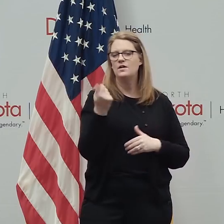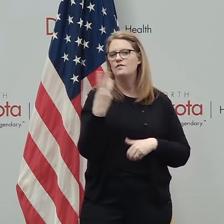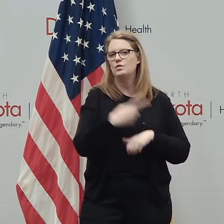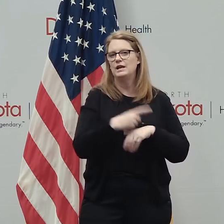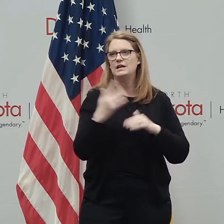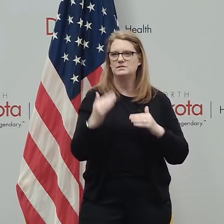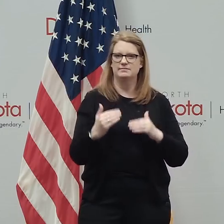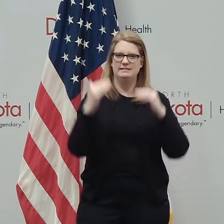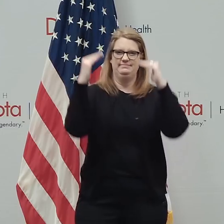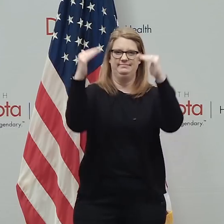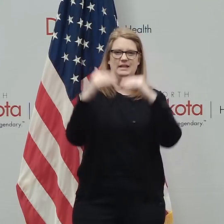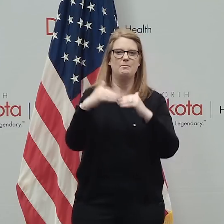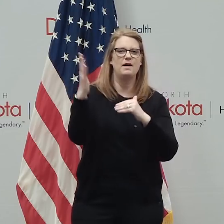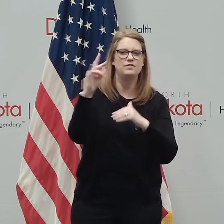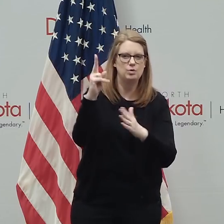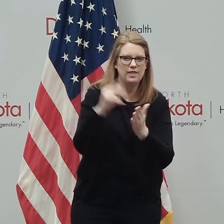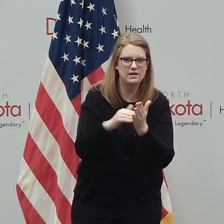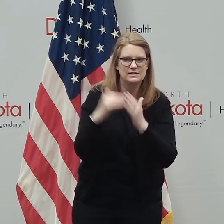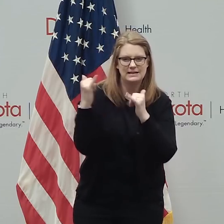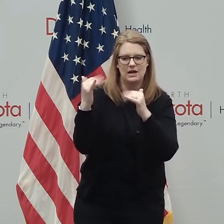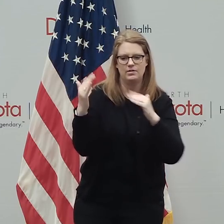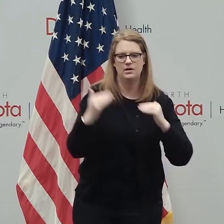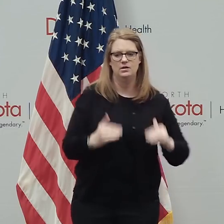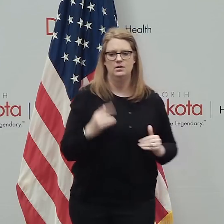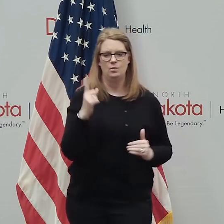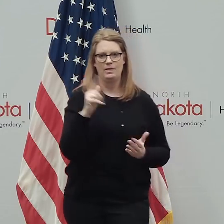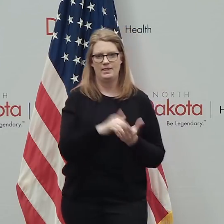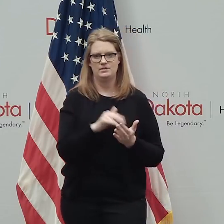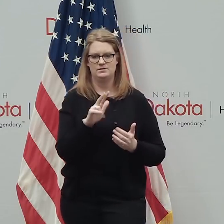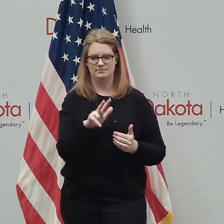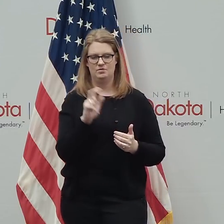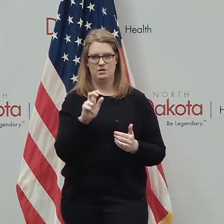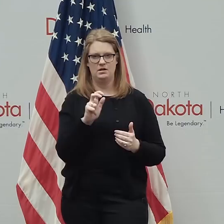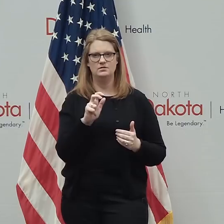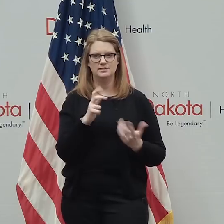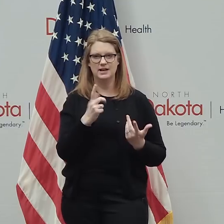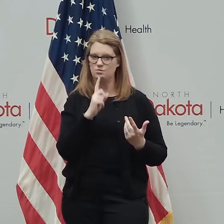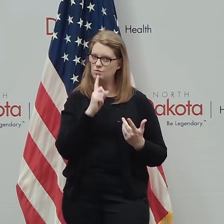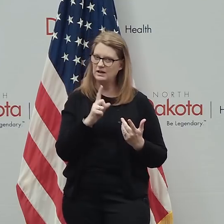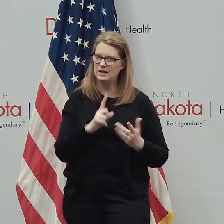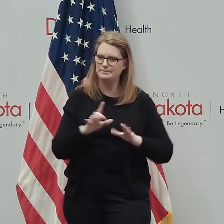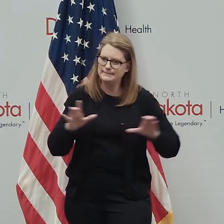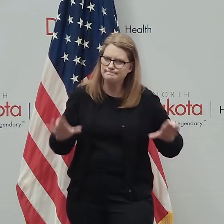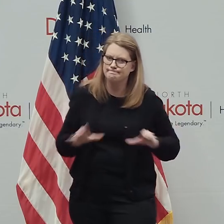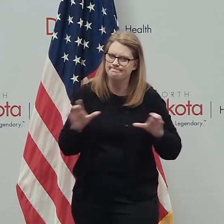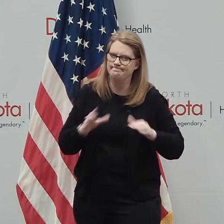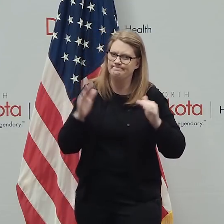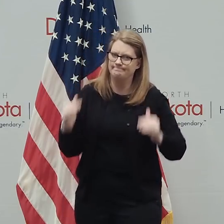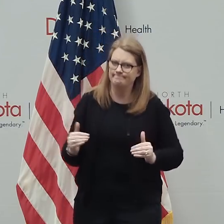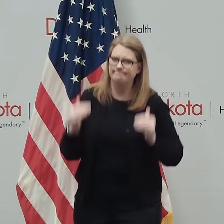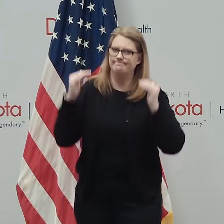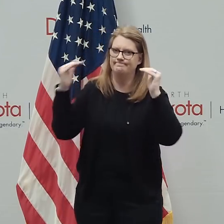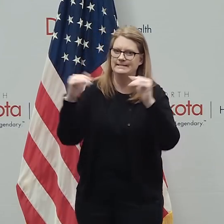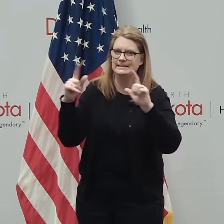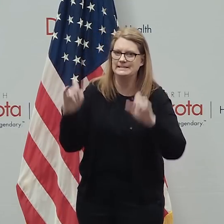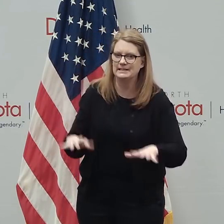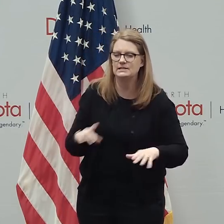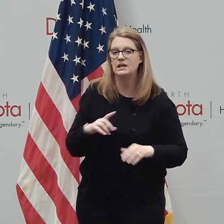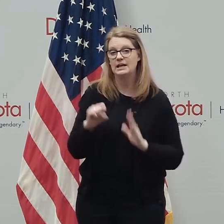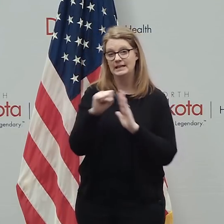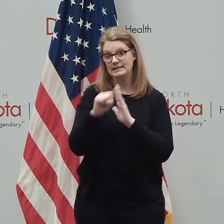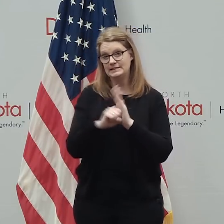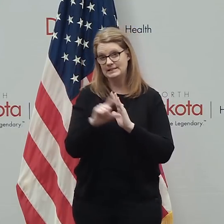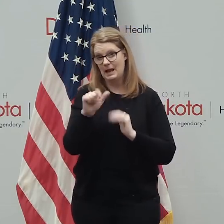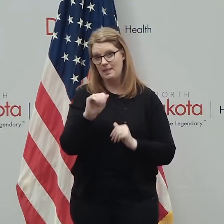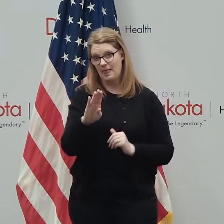back down to 1,300. And we've been aggressively trying to ramp up our testing capacity just in the state lab